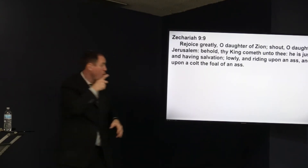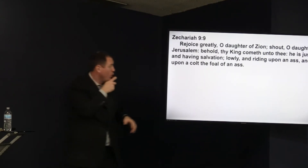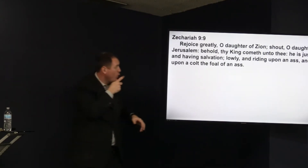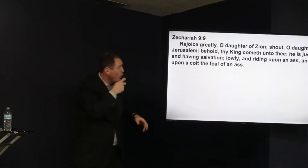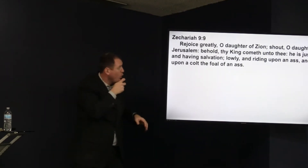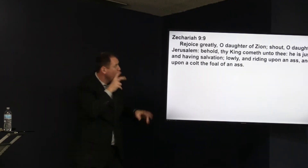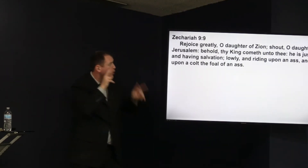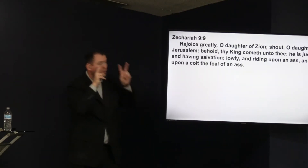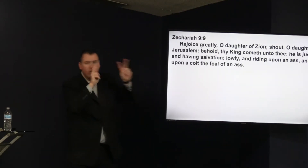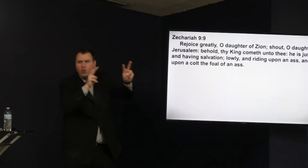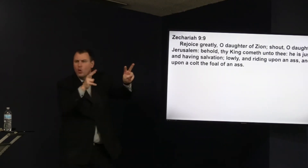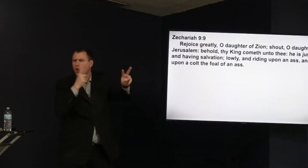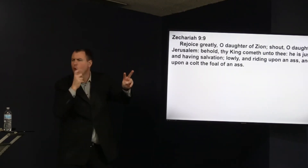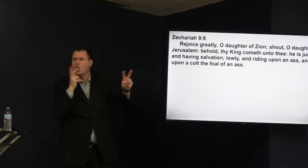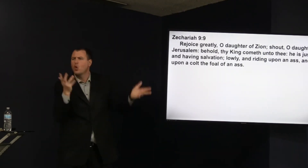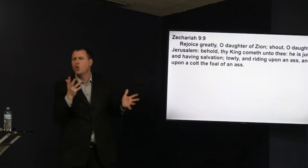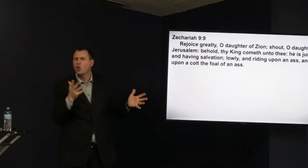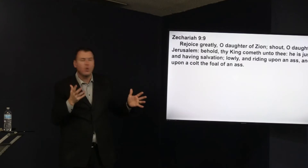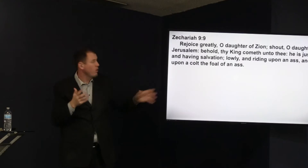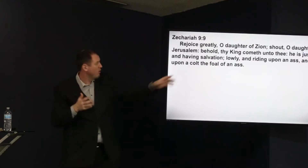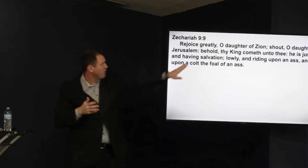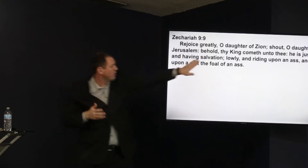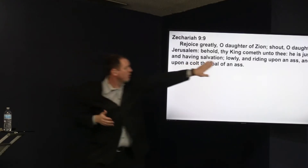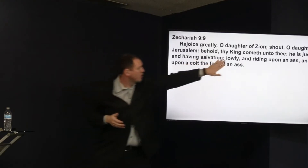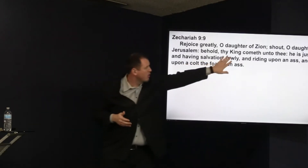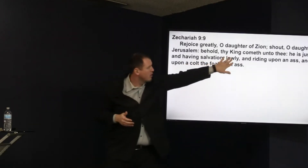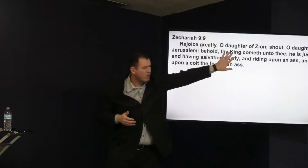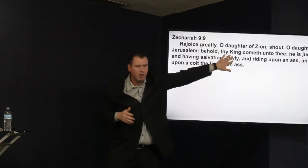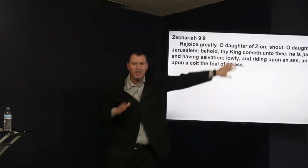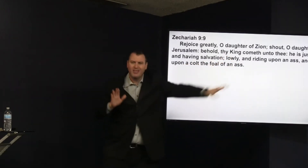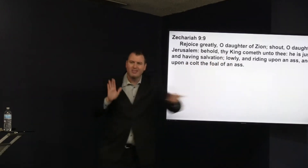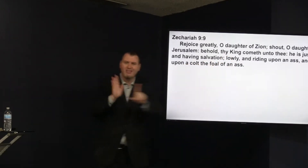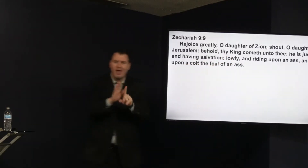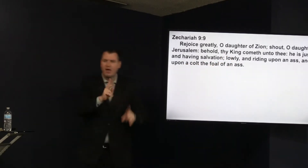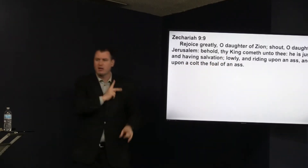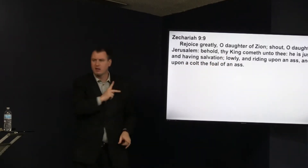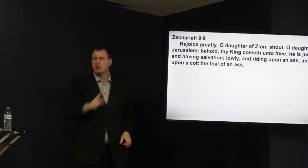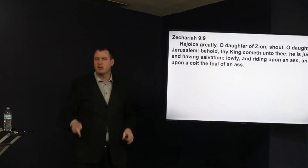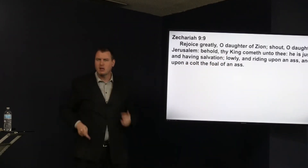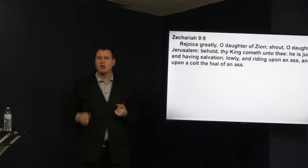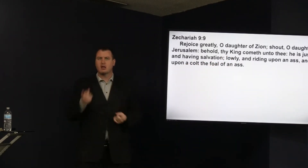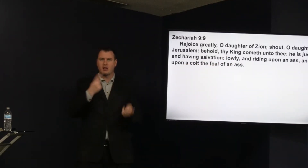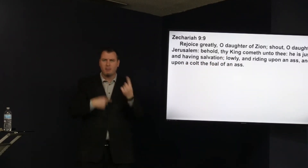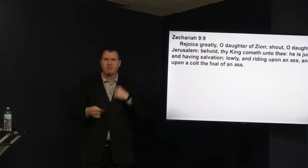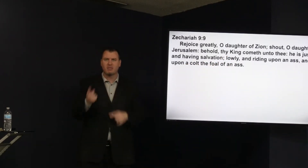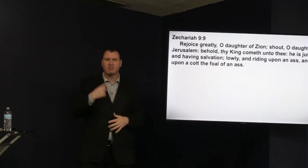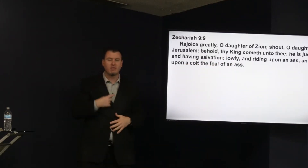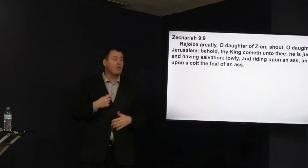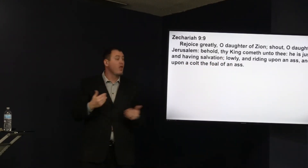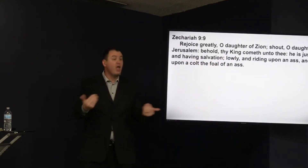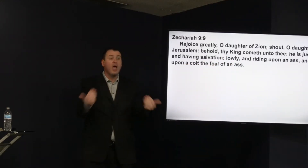we can look forward to when this will happen. It says, thy king